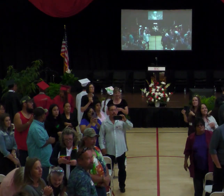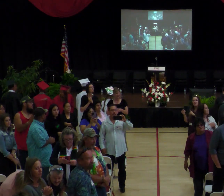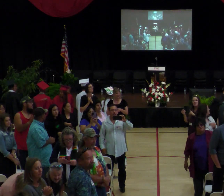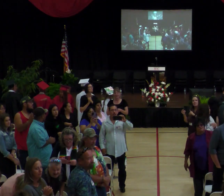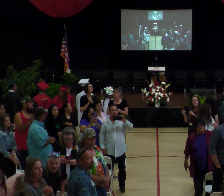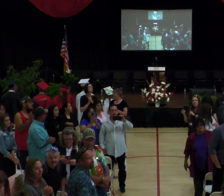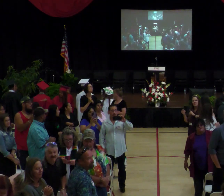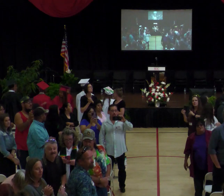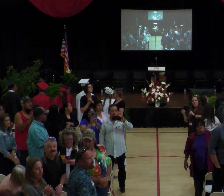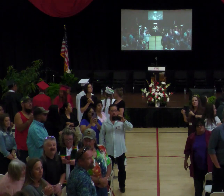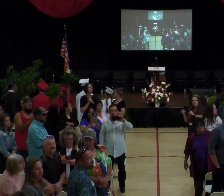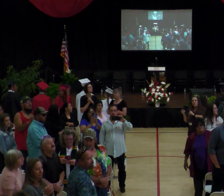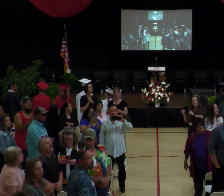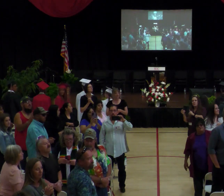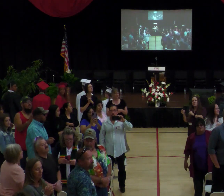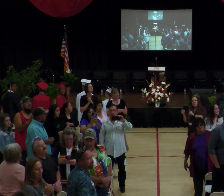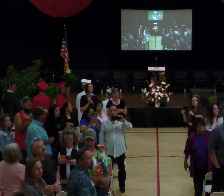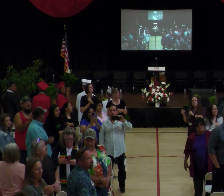Lacey Kern poses for